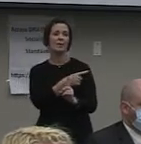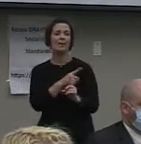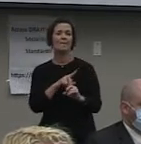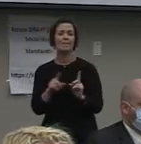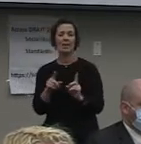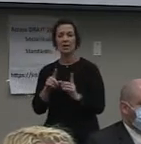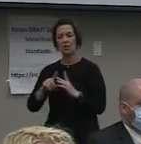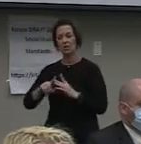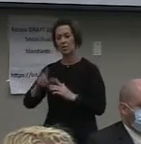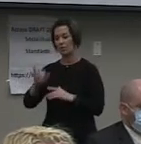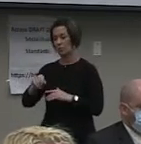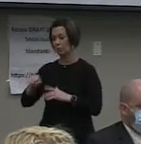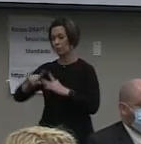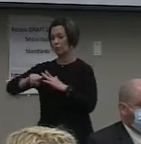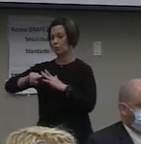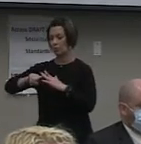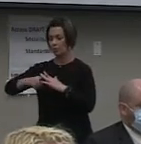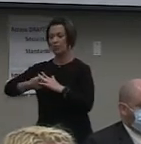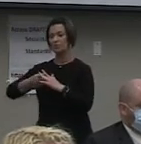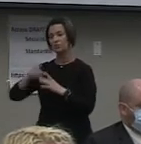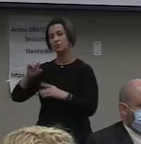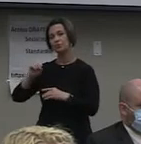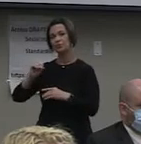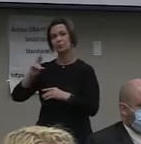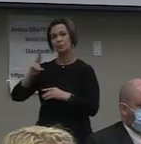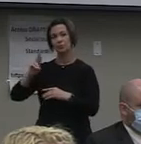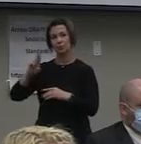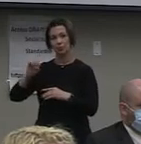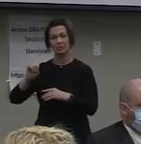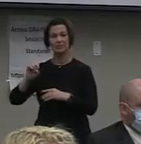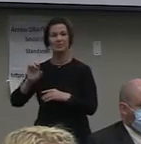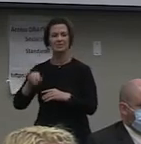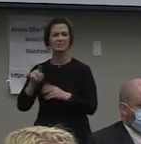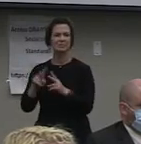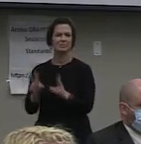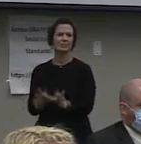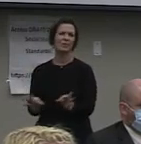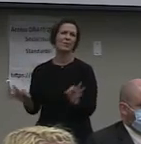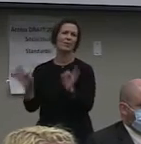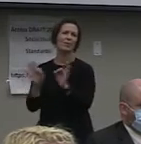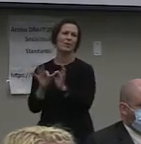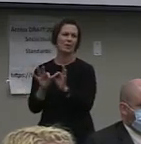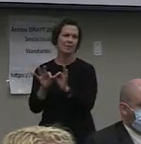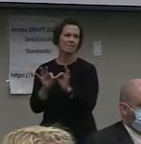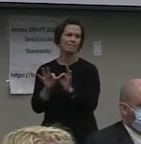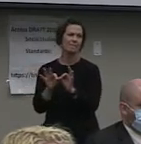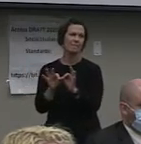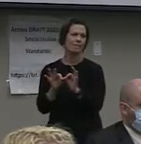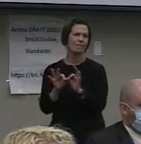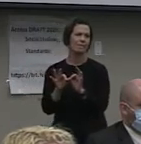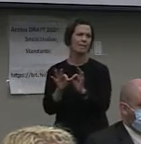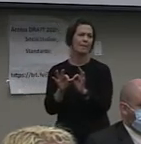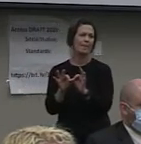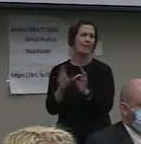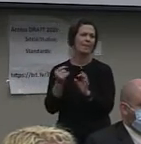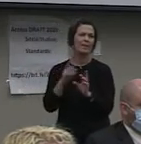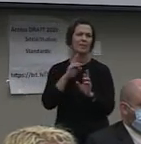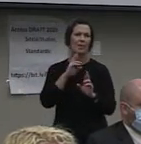important sources. The things written by the individuals in made history, the